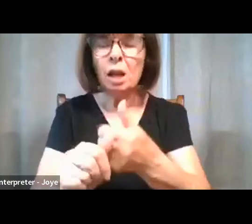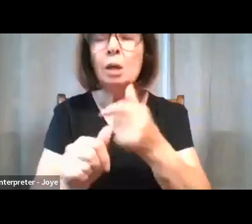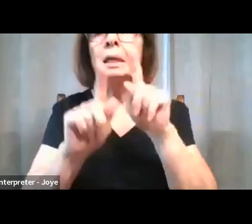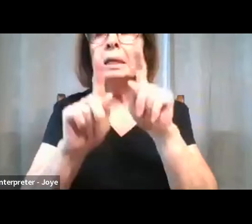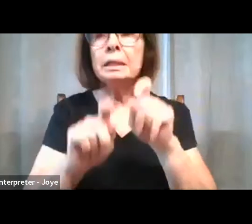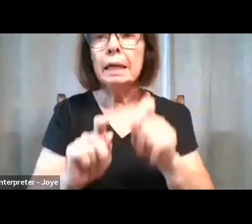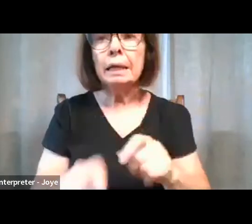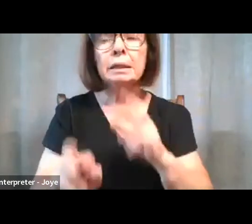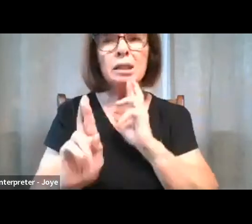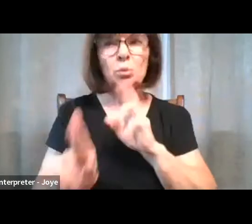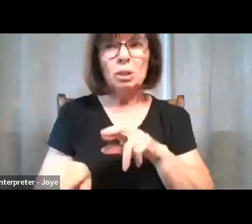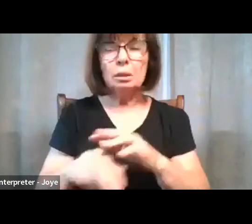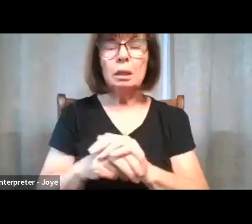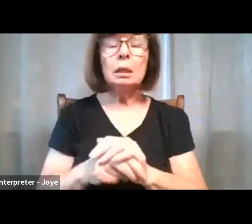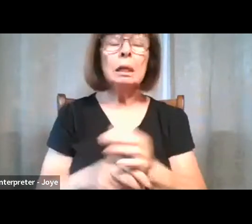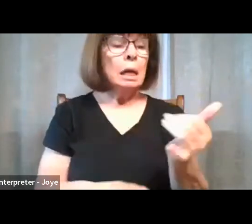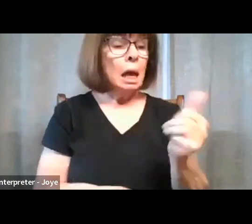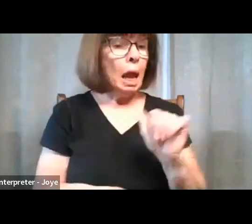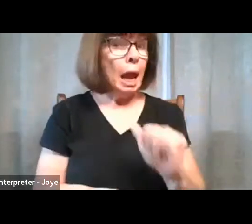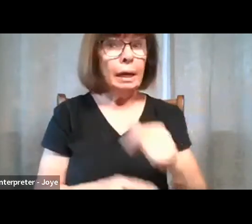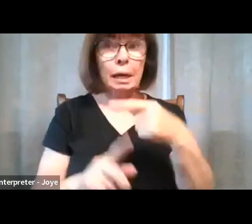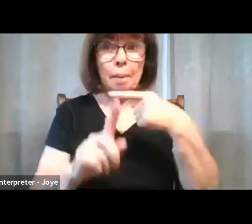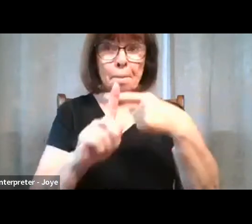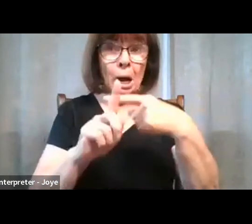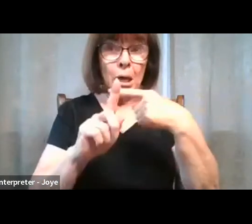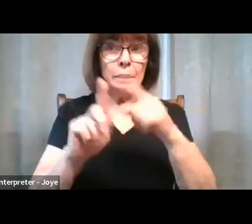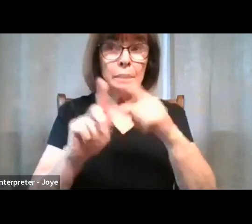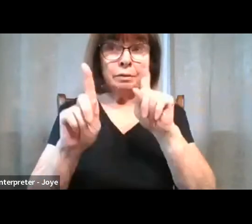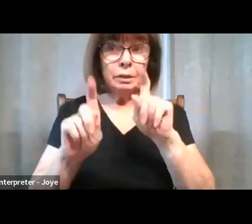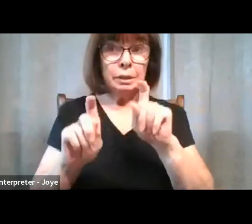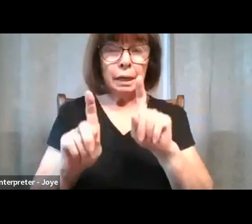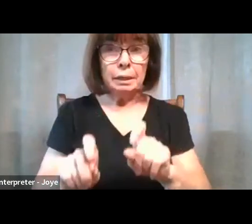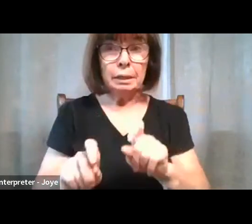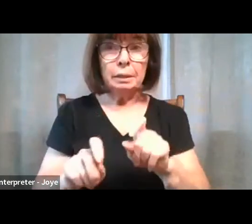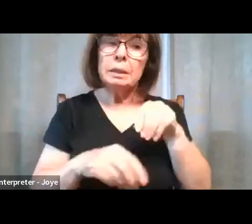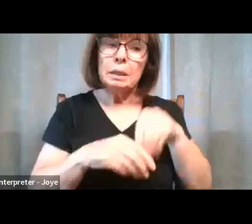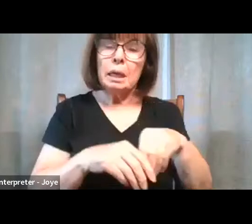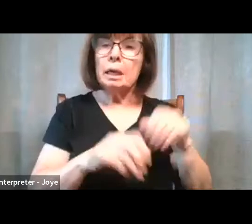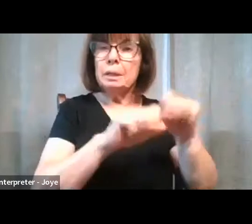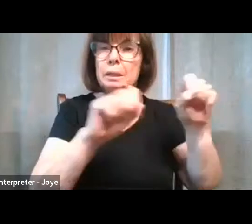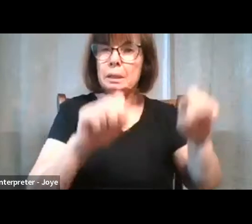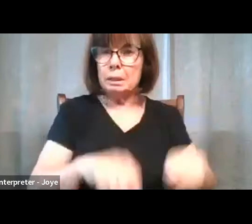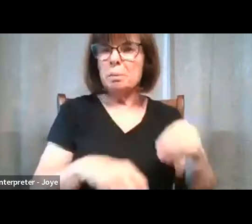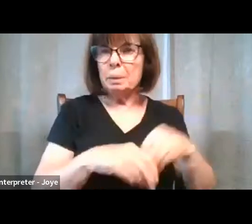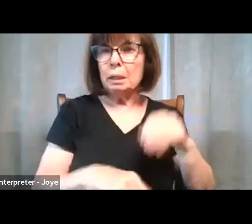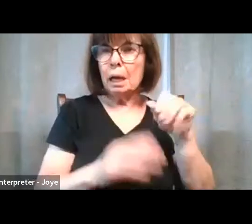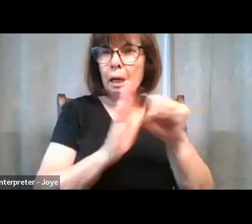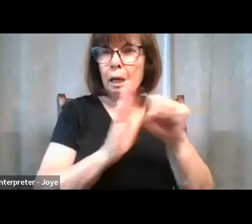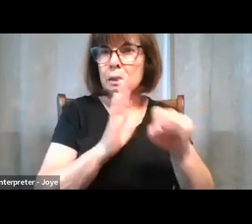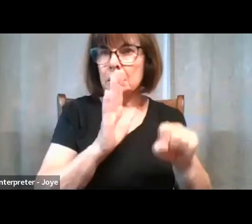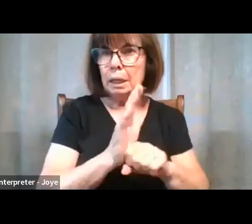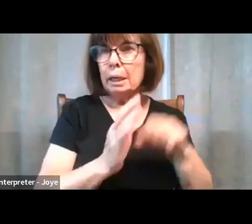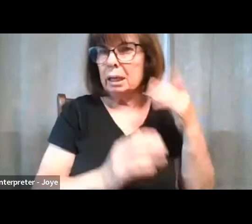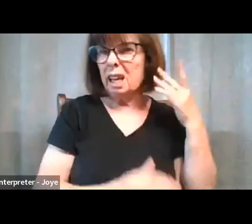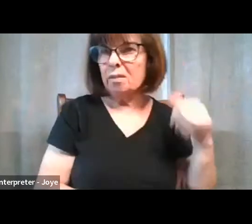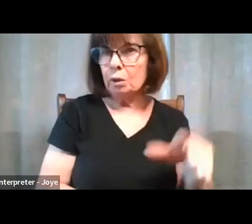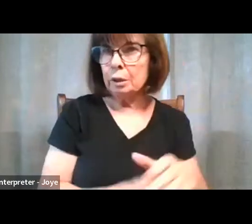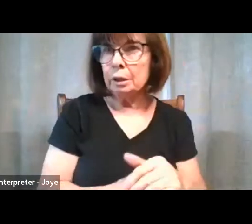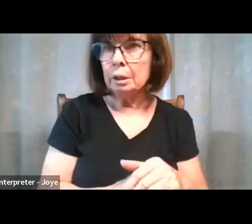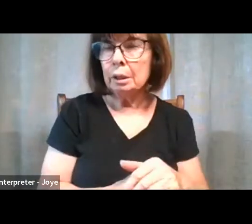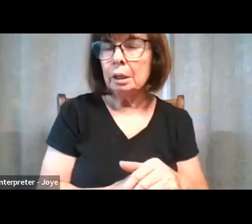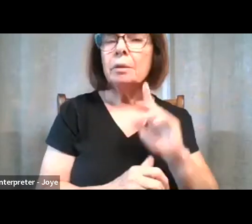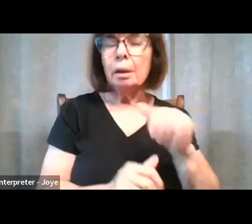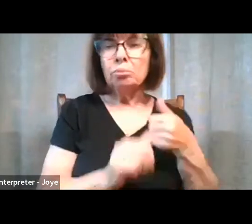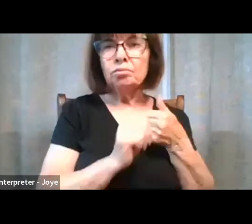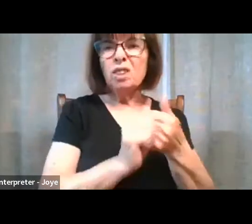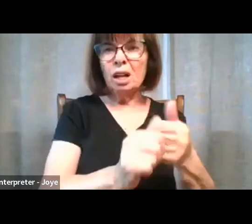test that is positive is in an electronic system in California that is being tracked on. So